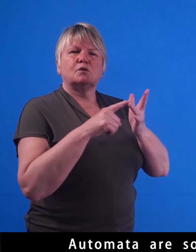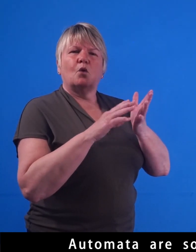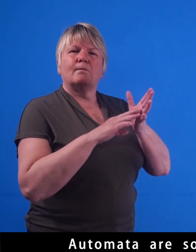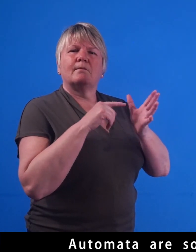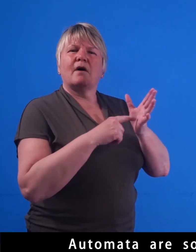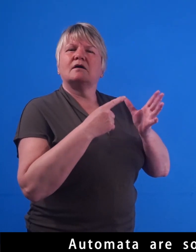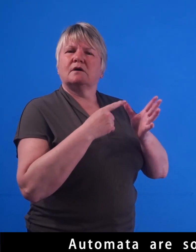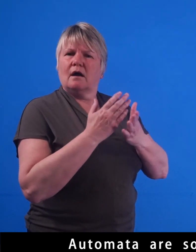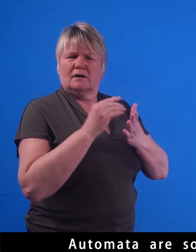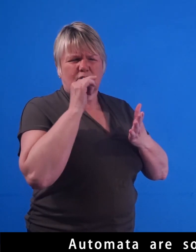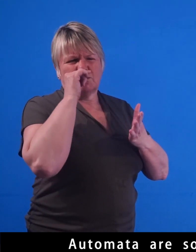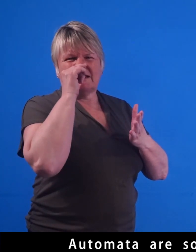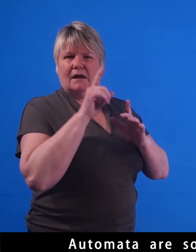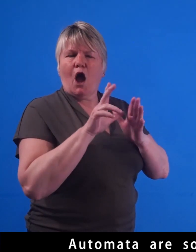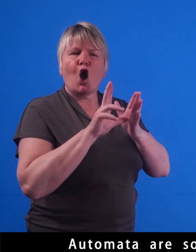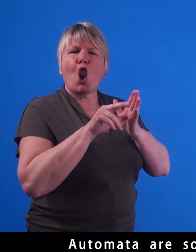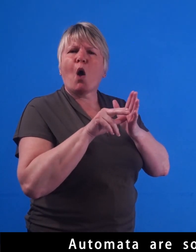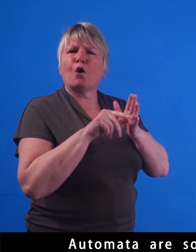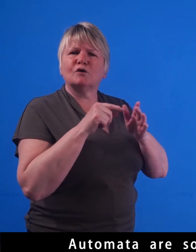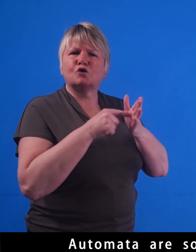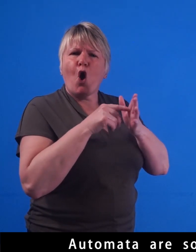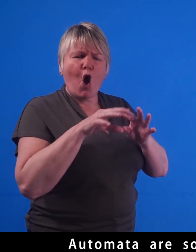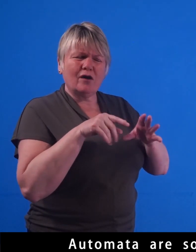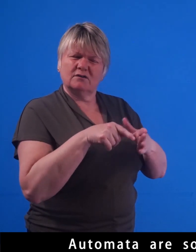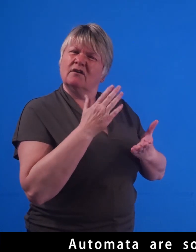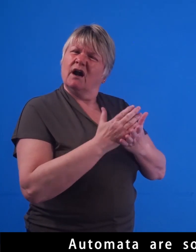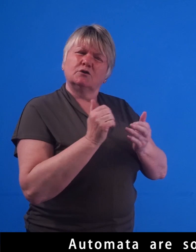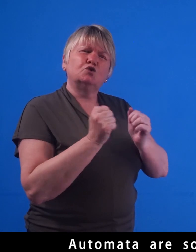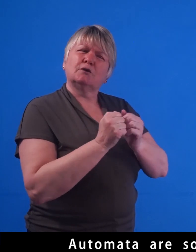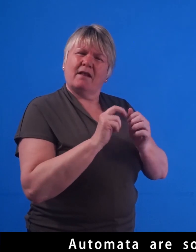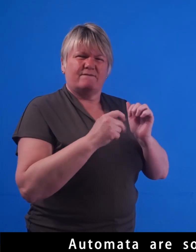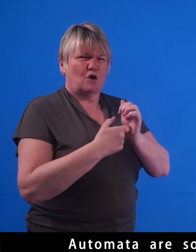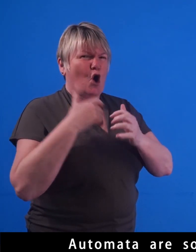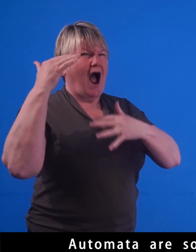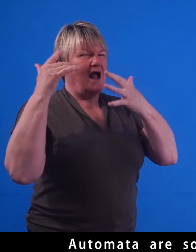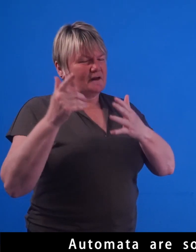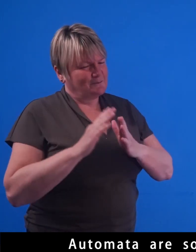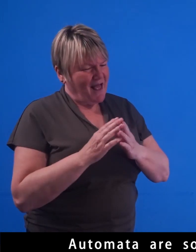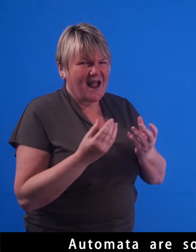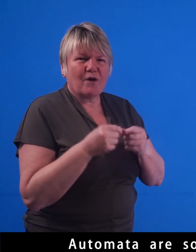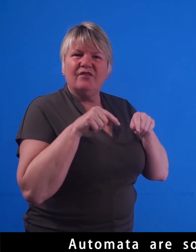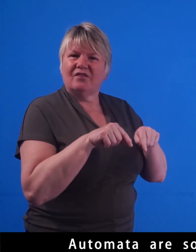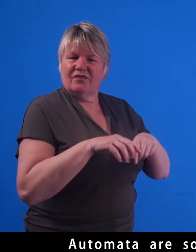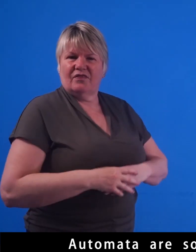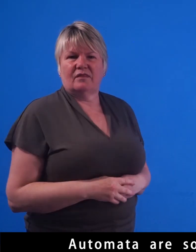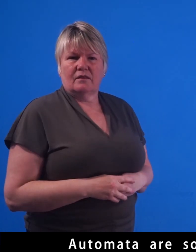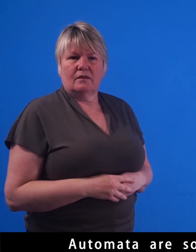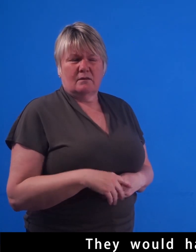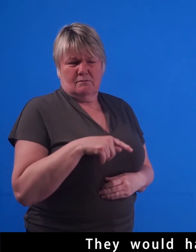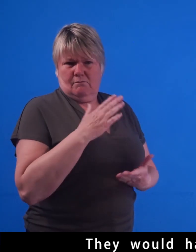Automata are sophisticated clockwork toys which are really more of an adult plaything. They